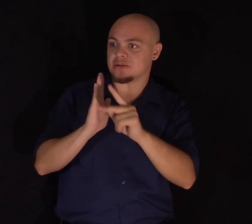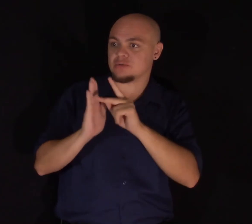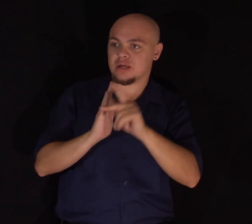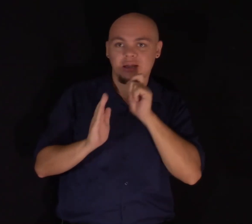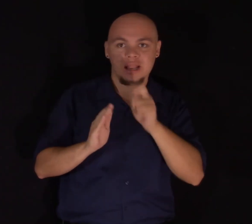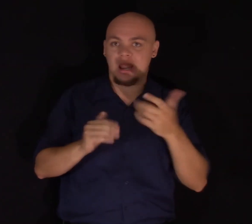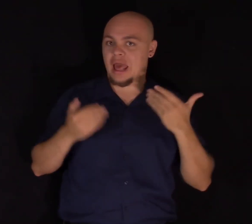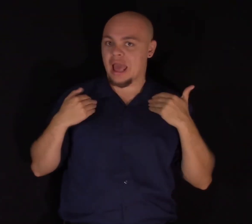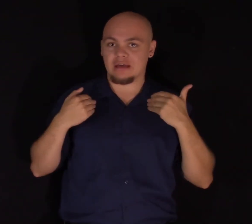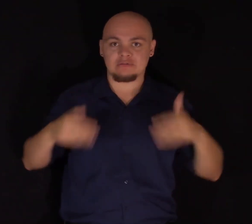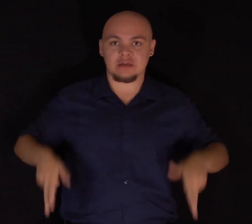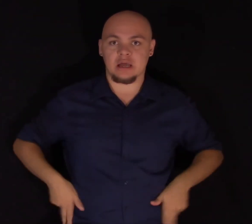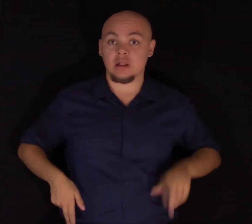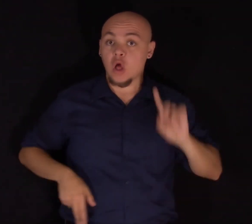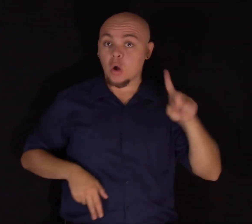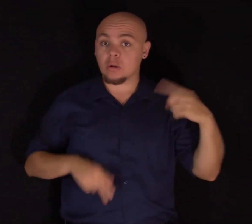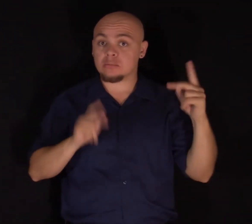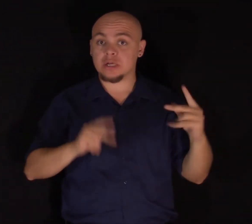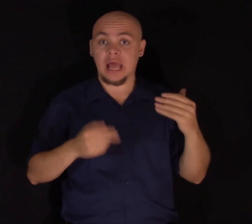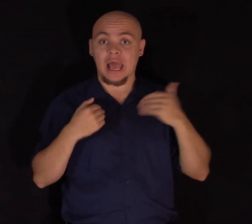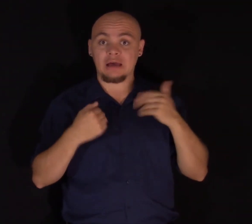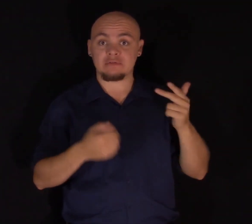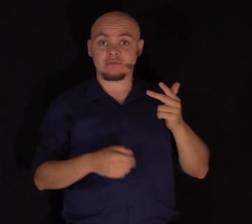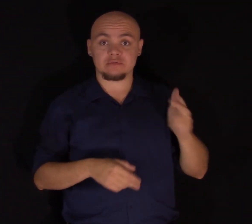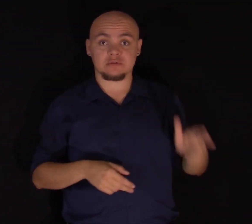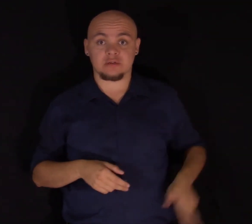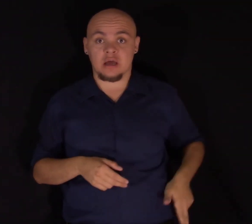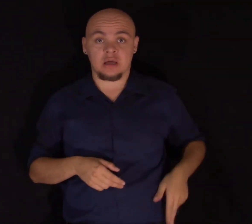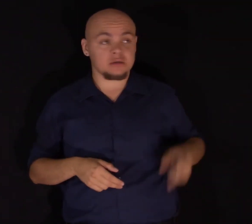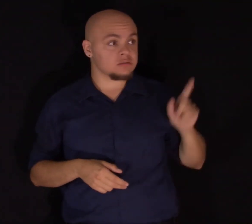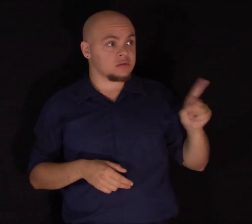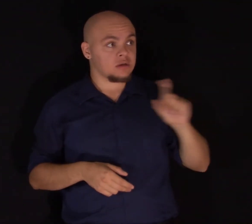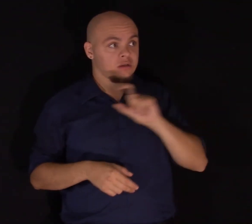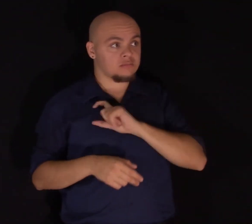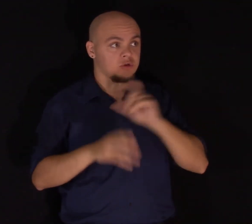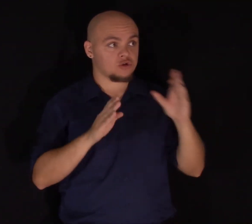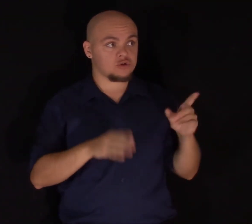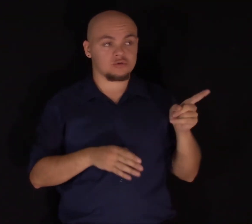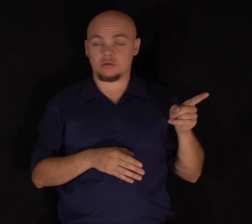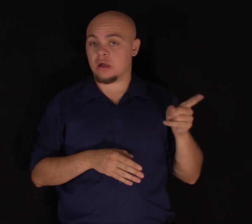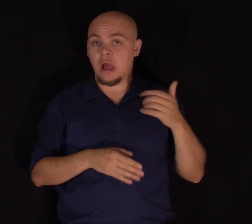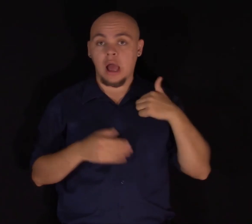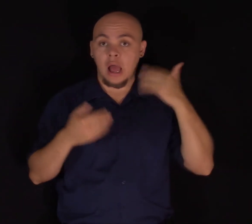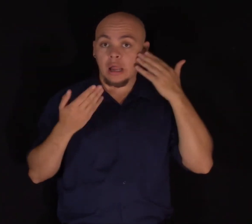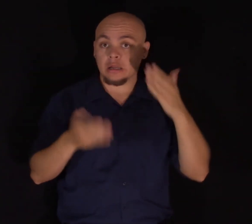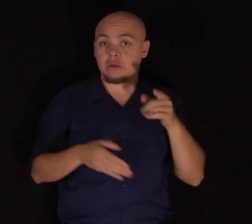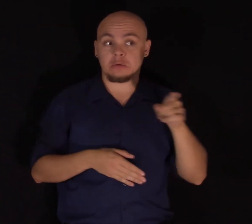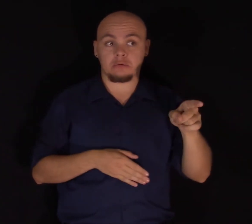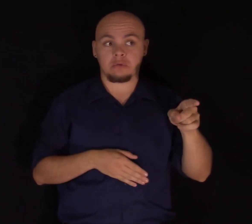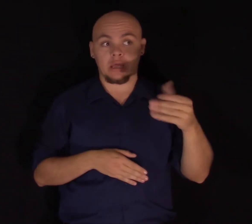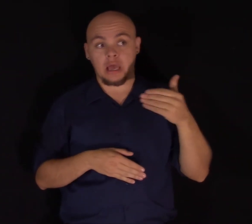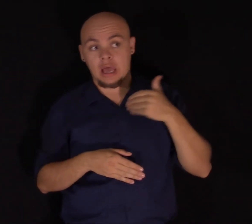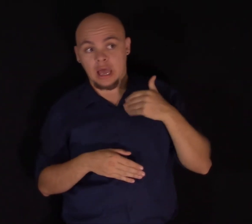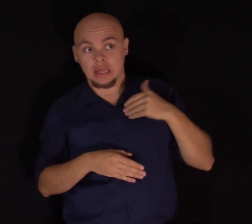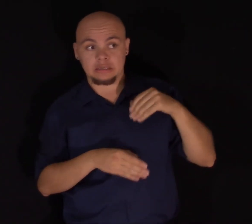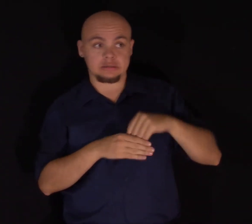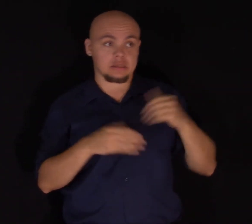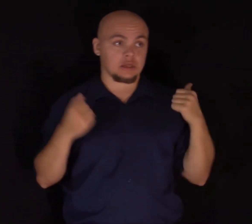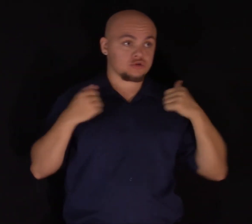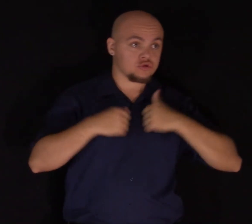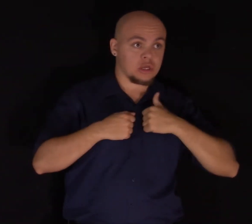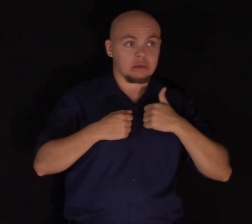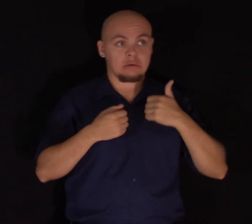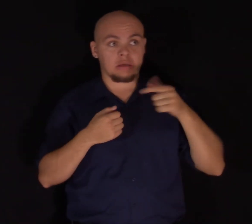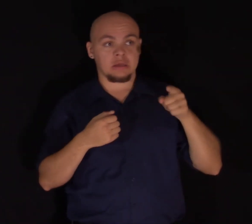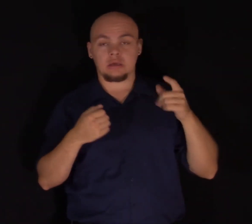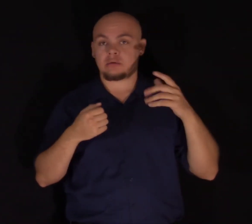person I know for sure who was armed was the bodyguard. You can see his weapon right here. I did not know if Mr. Kelly had a weapon up under his jacket or not. He was